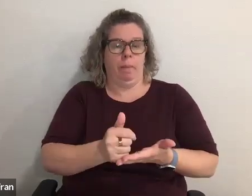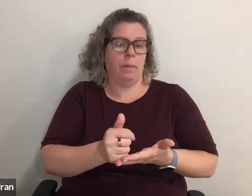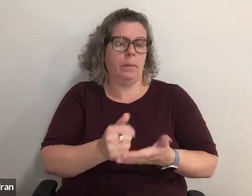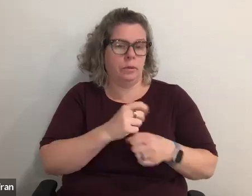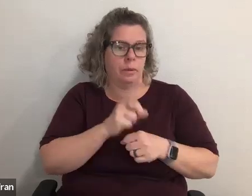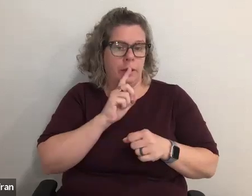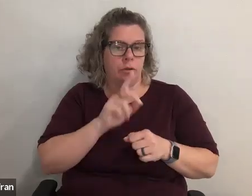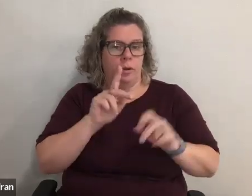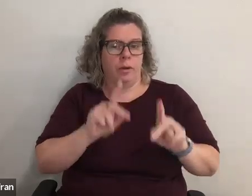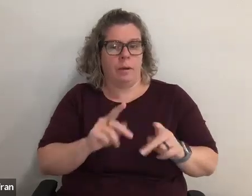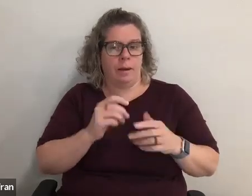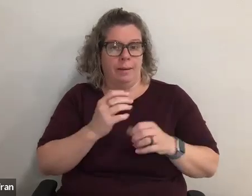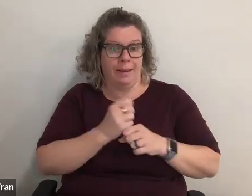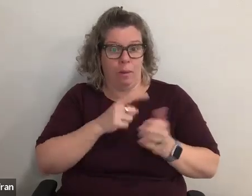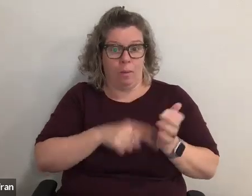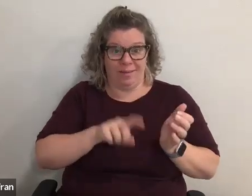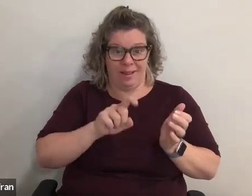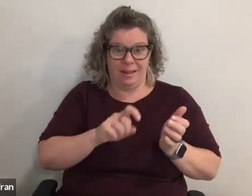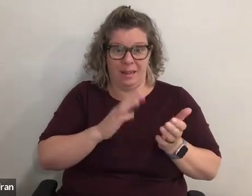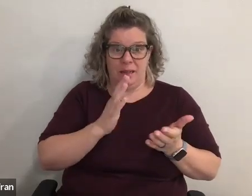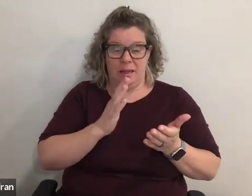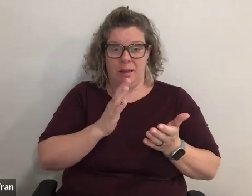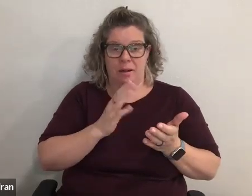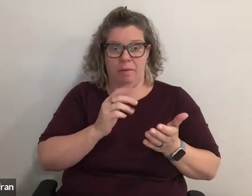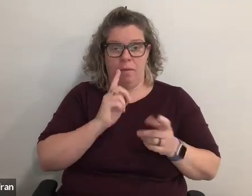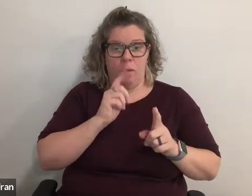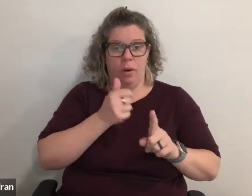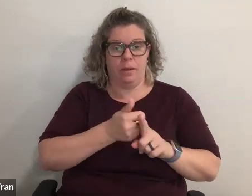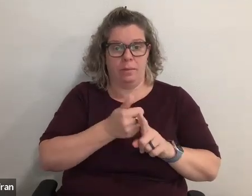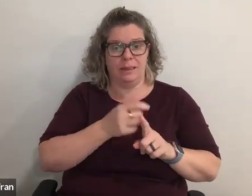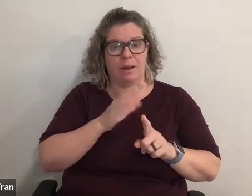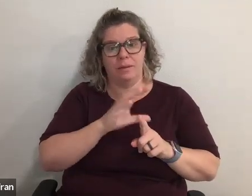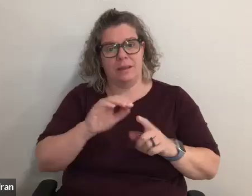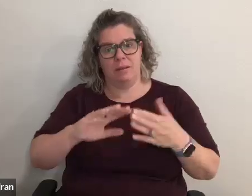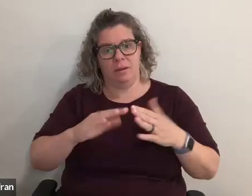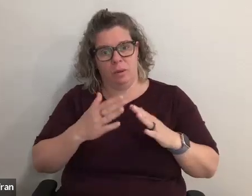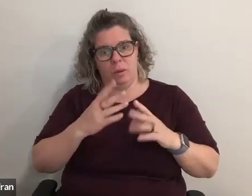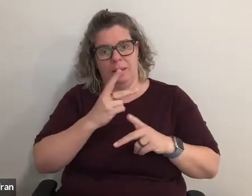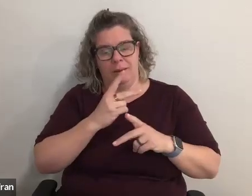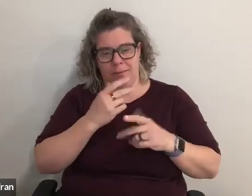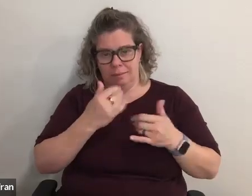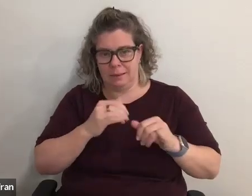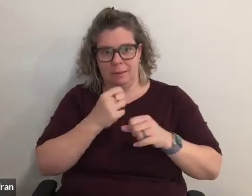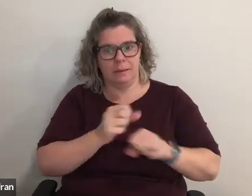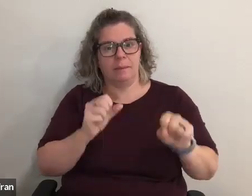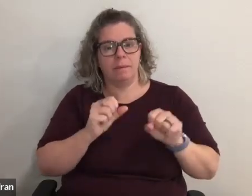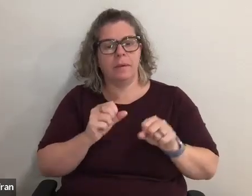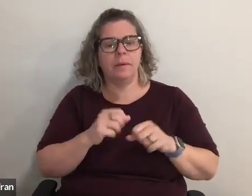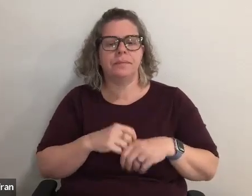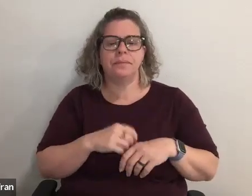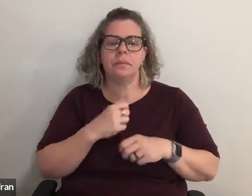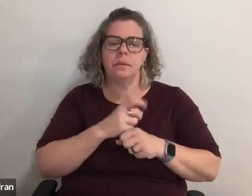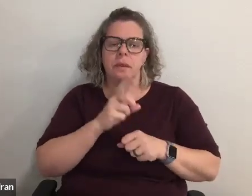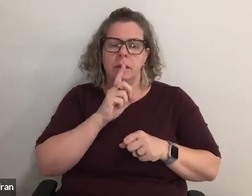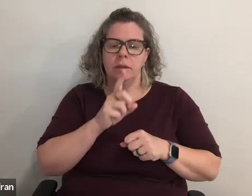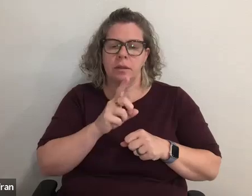ensure that person gets the help they need and themselves and the community stays safe. And then also, we always want to make sure we're looking at